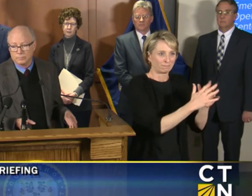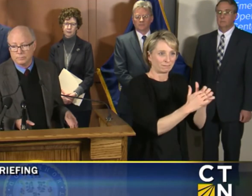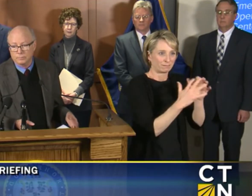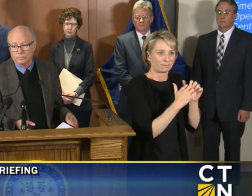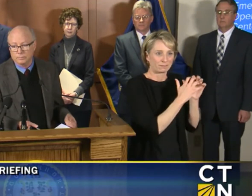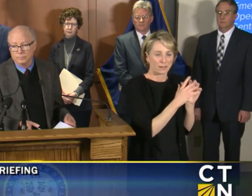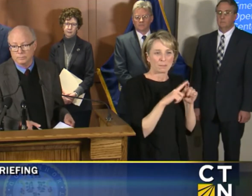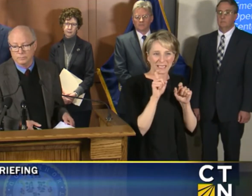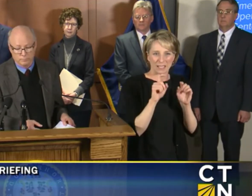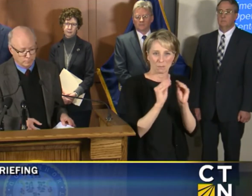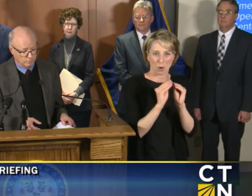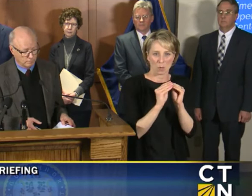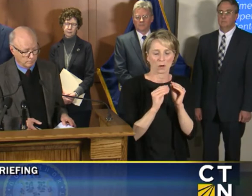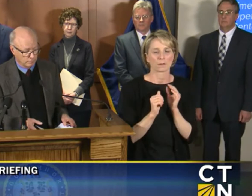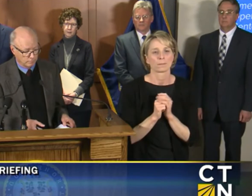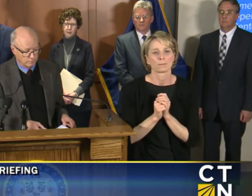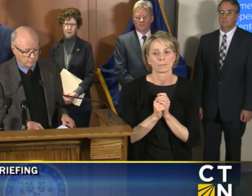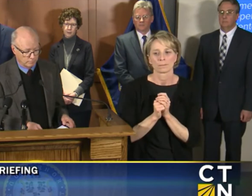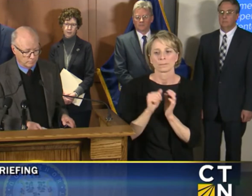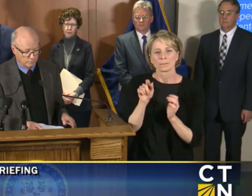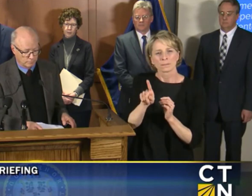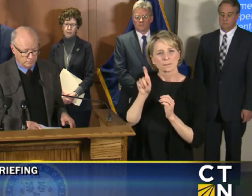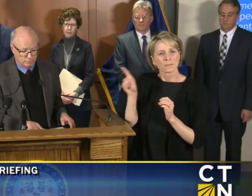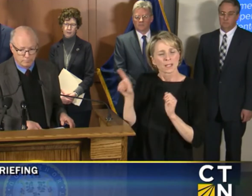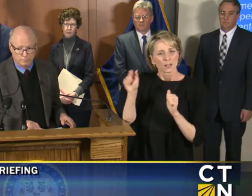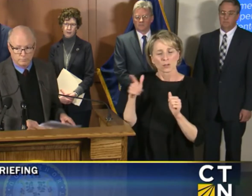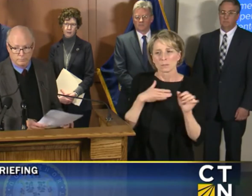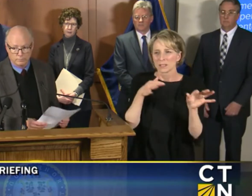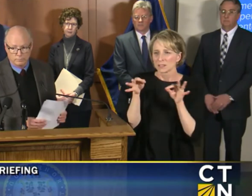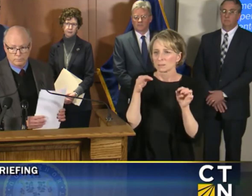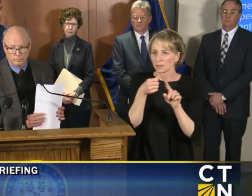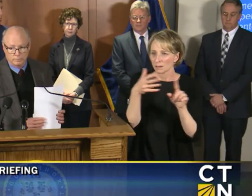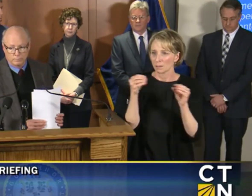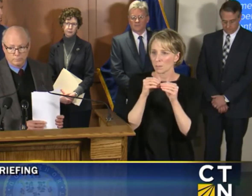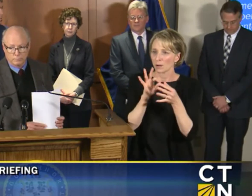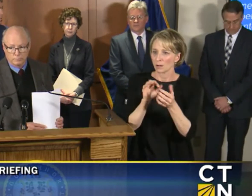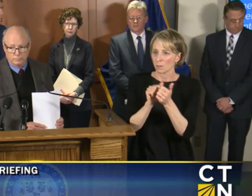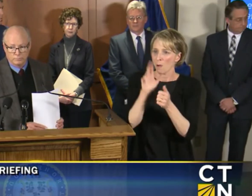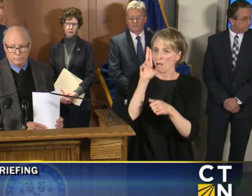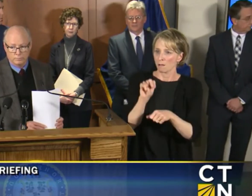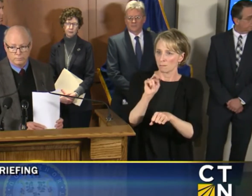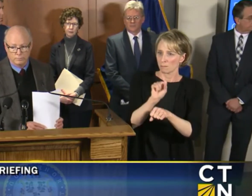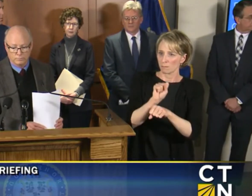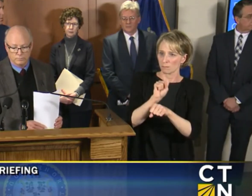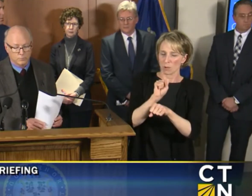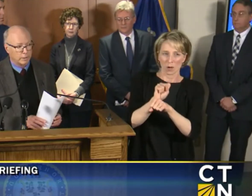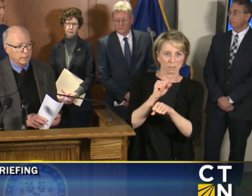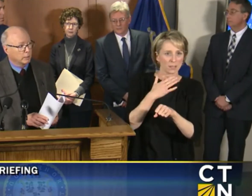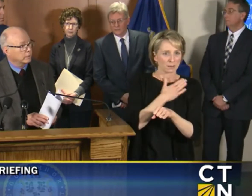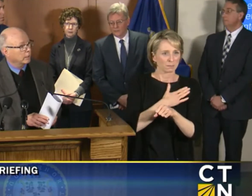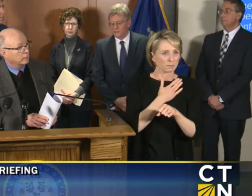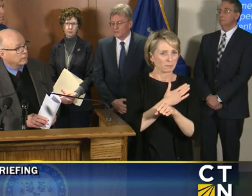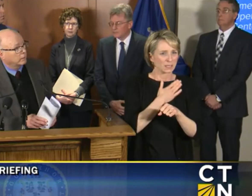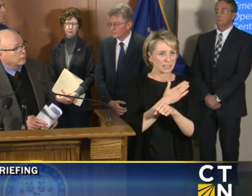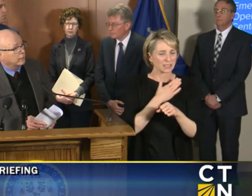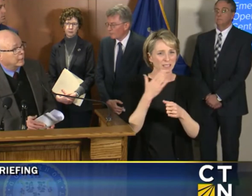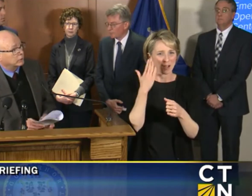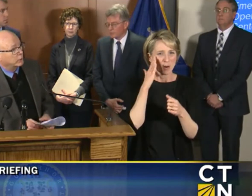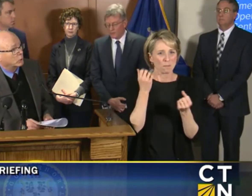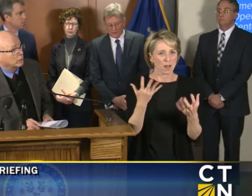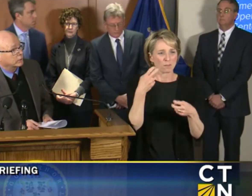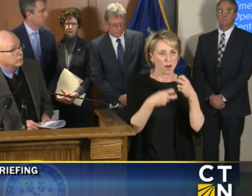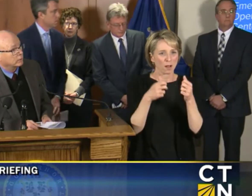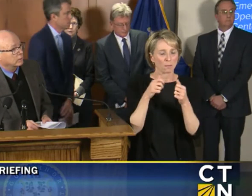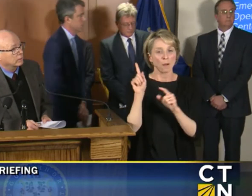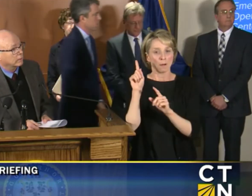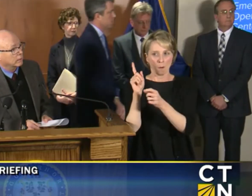to the unemployment issues that Josh Cabal just outlined for us? Did I answer